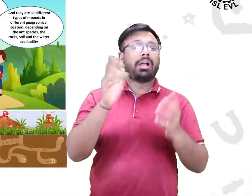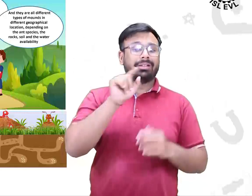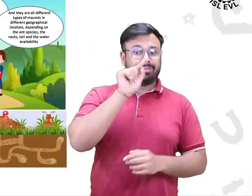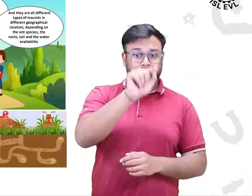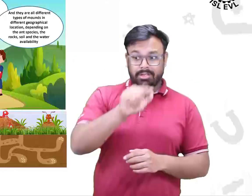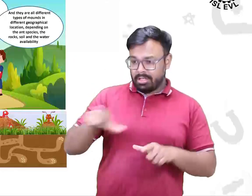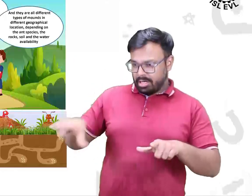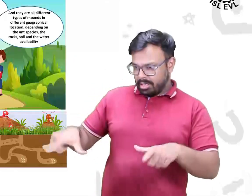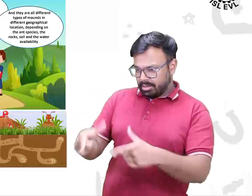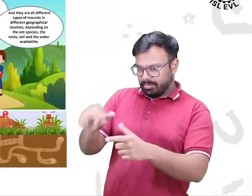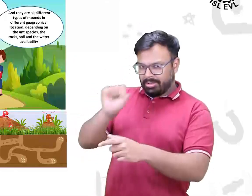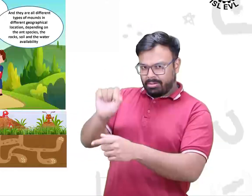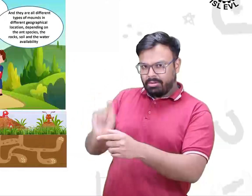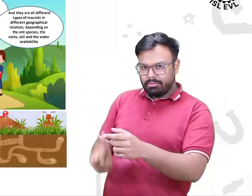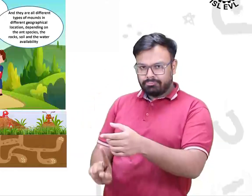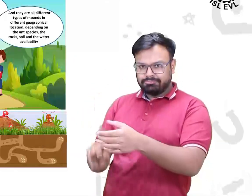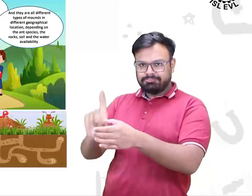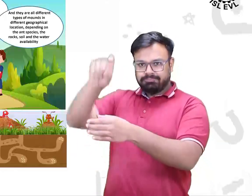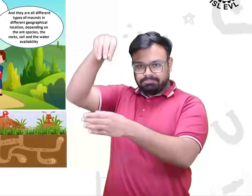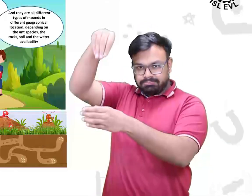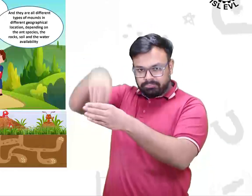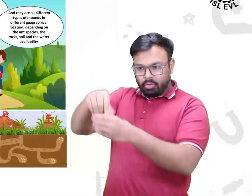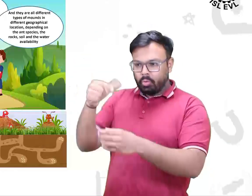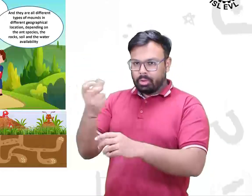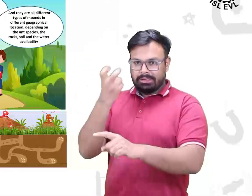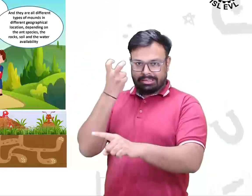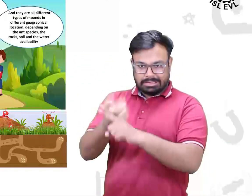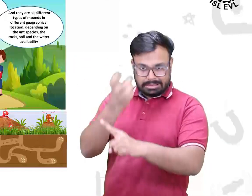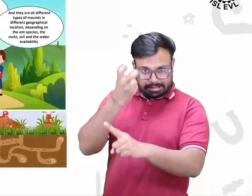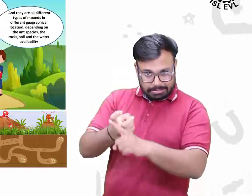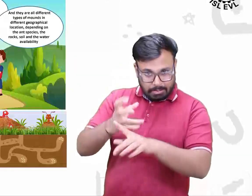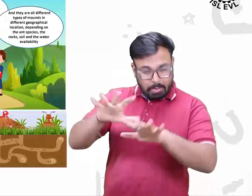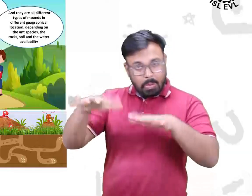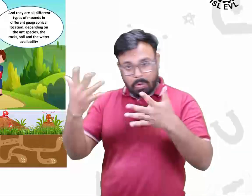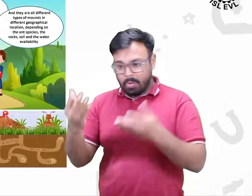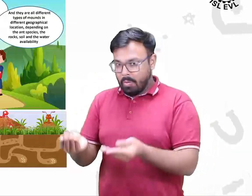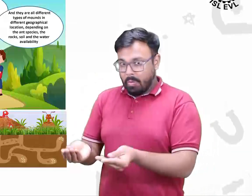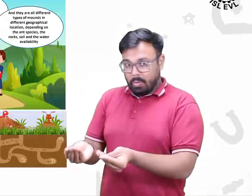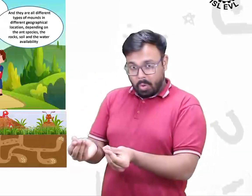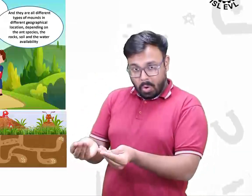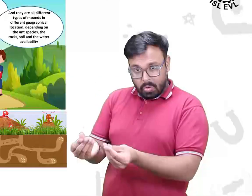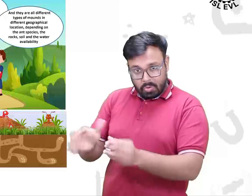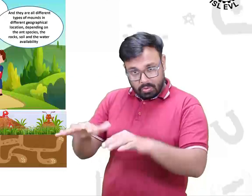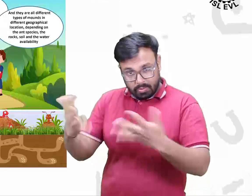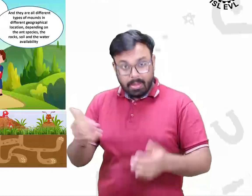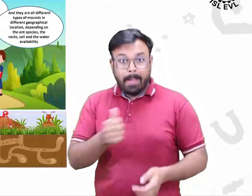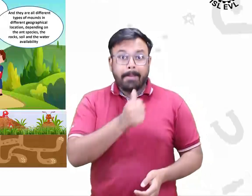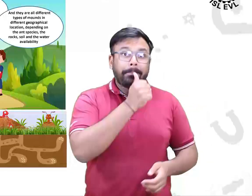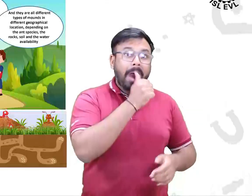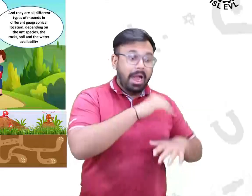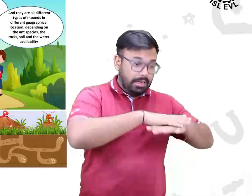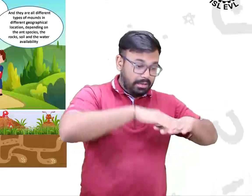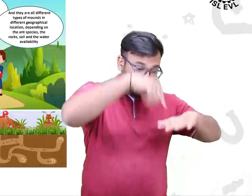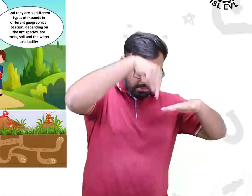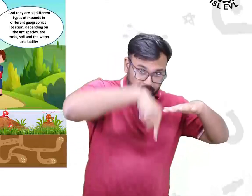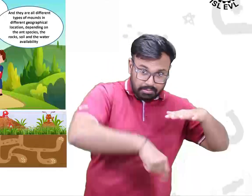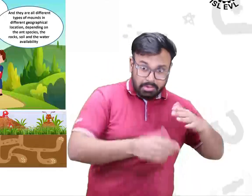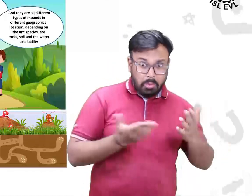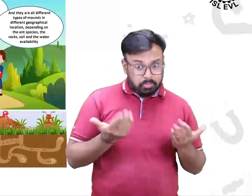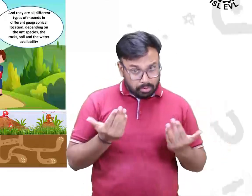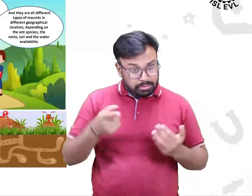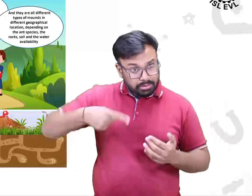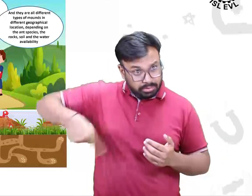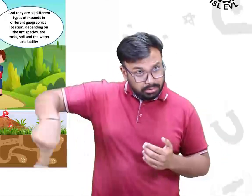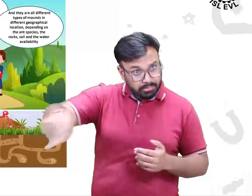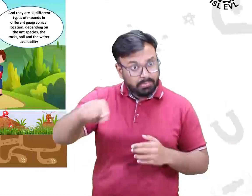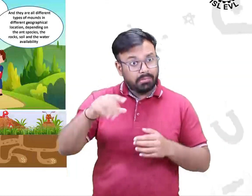in different geographical location depending on the ant species and rock, soil,